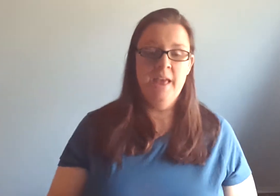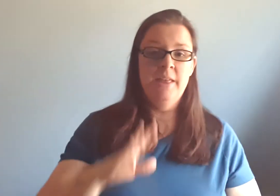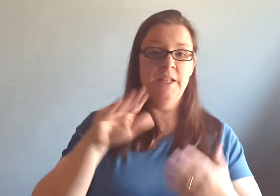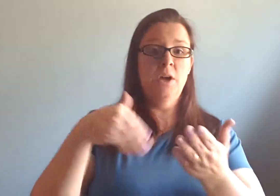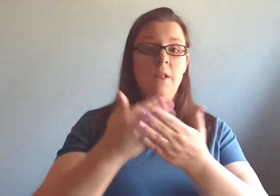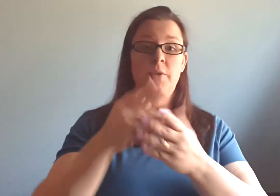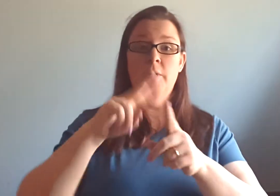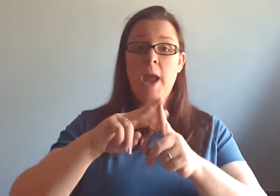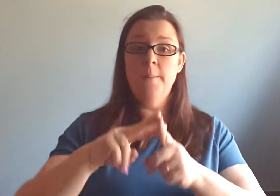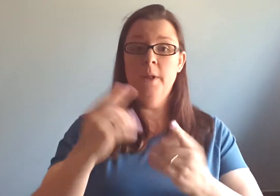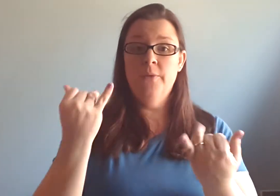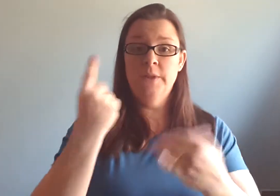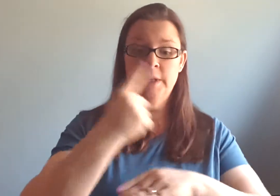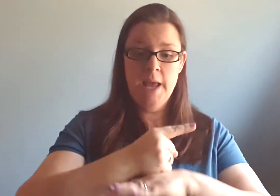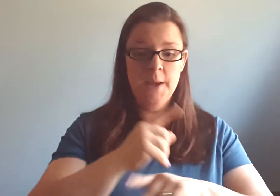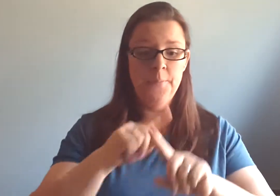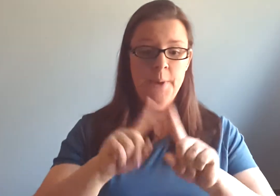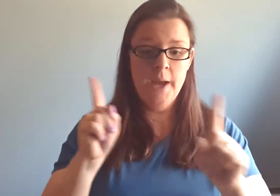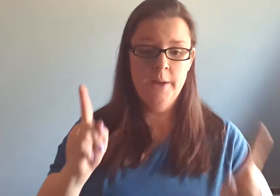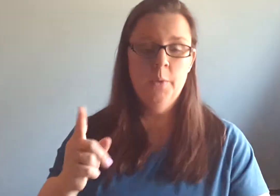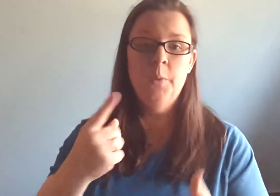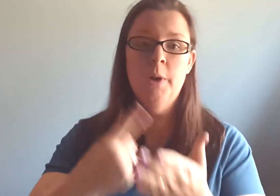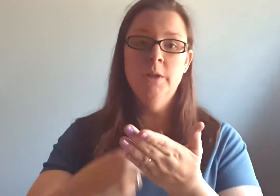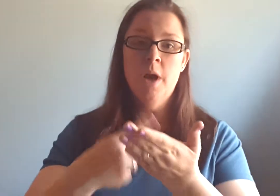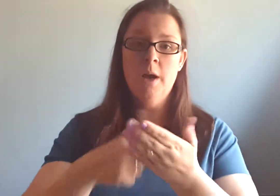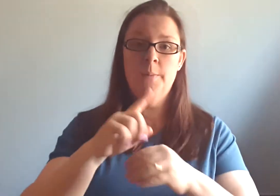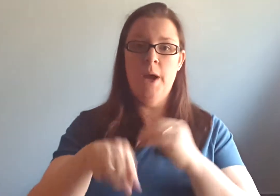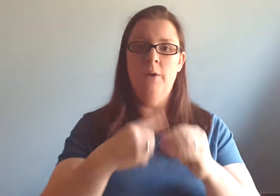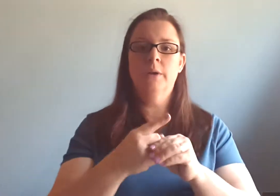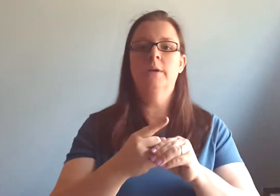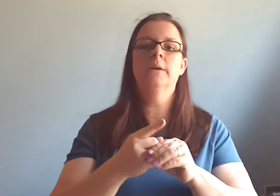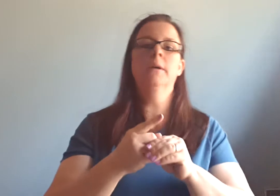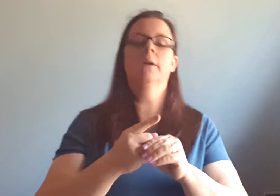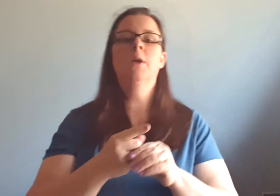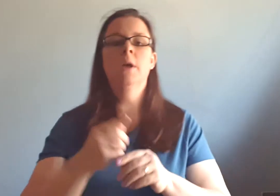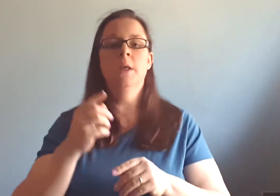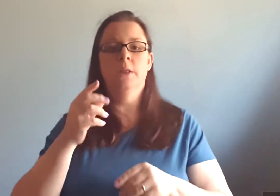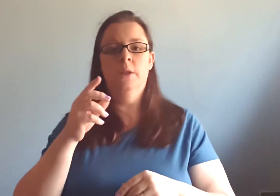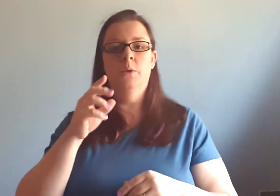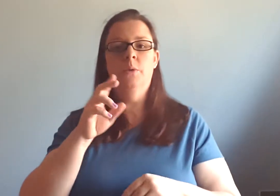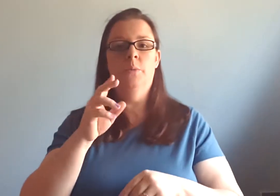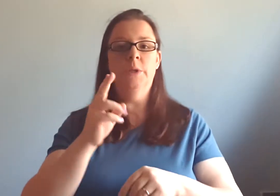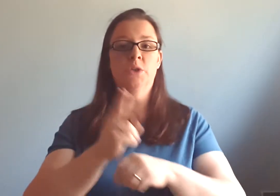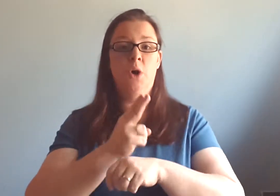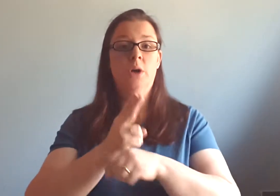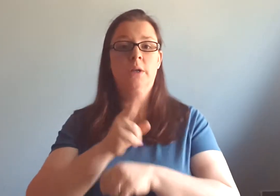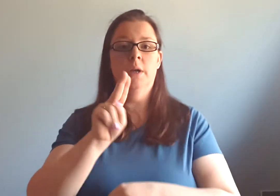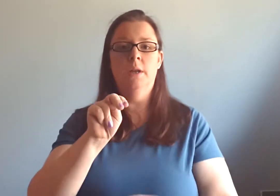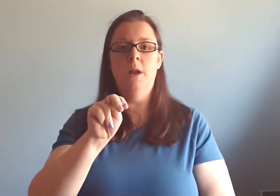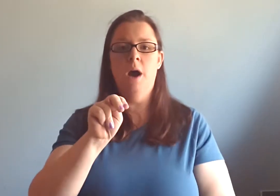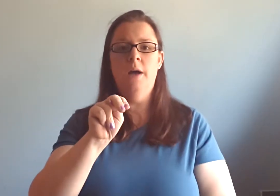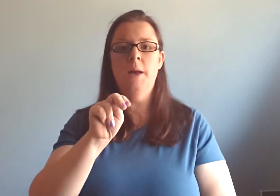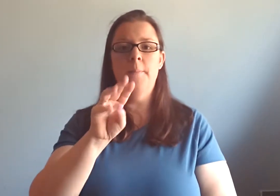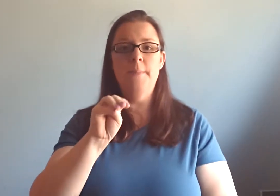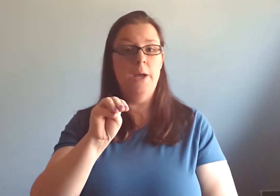That's all of the vocabulary for today, but we want to talk about what's called